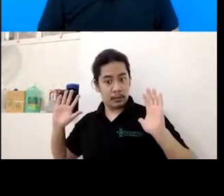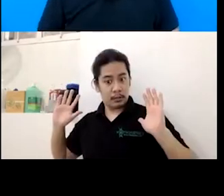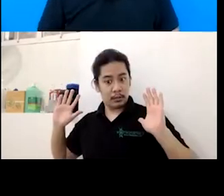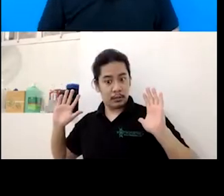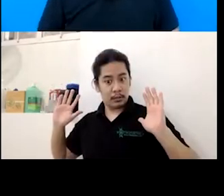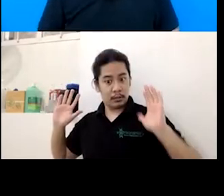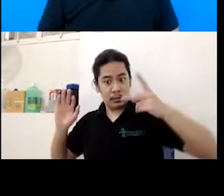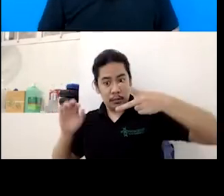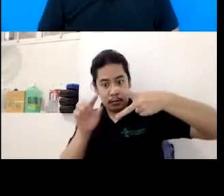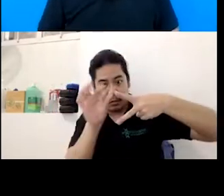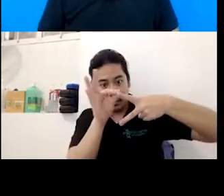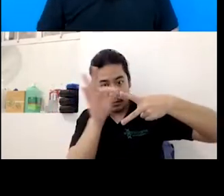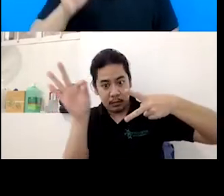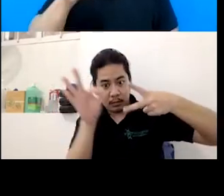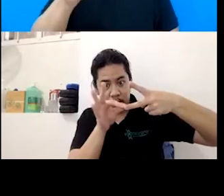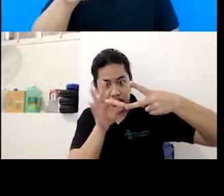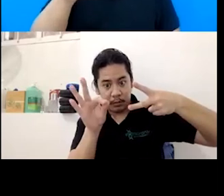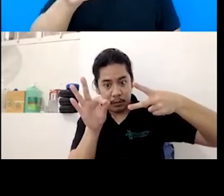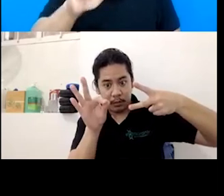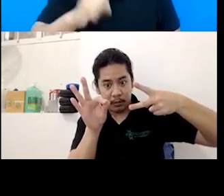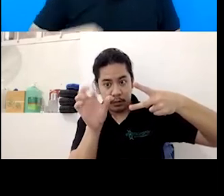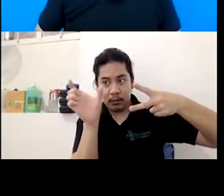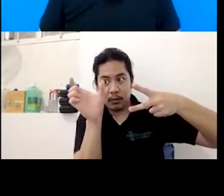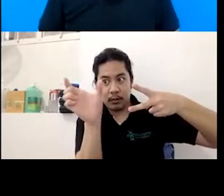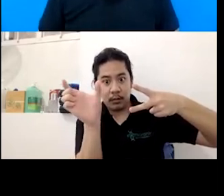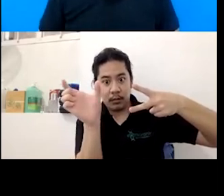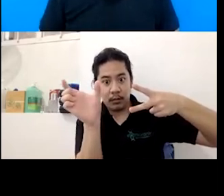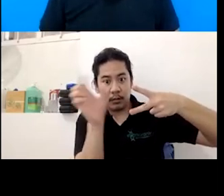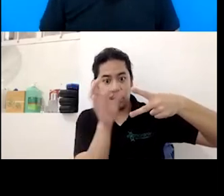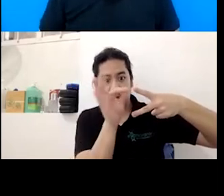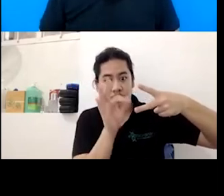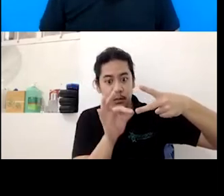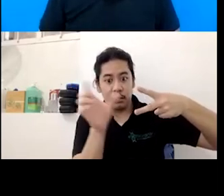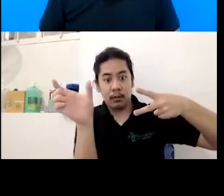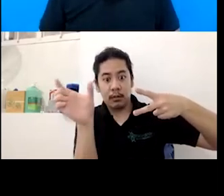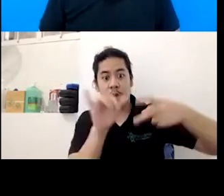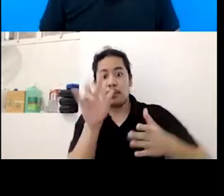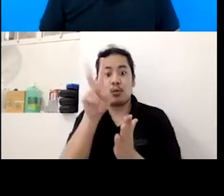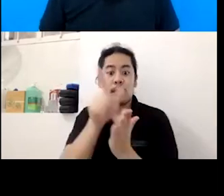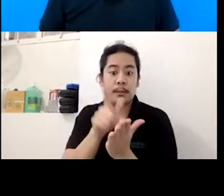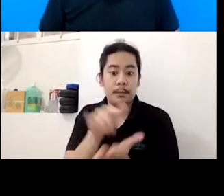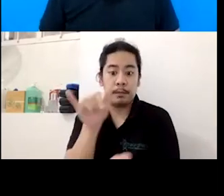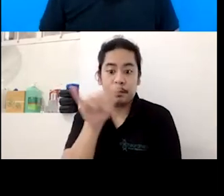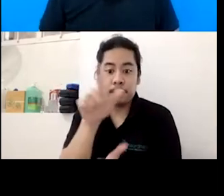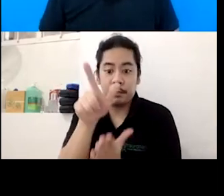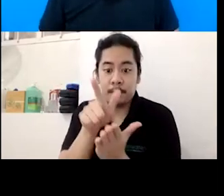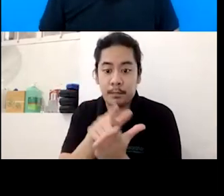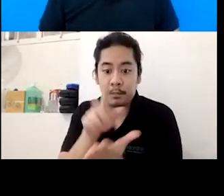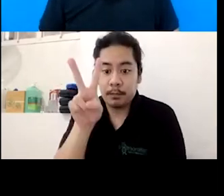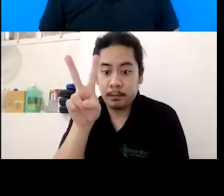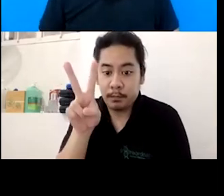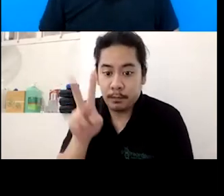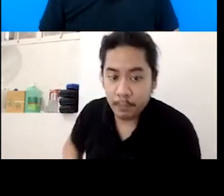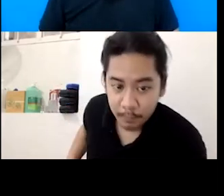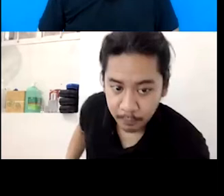Yes. Yes. Just basically leave it in that format though, where the sentence